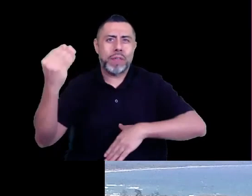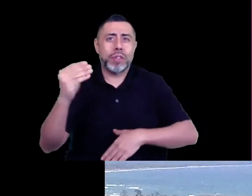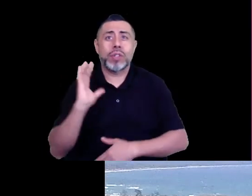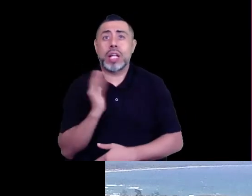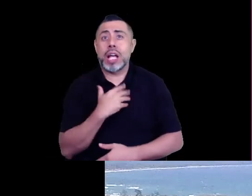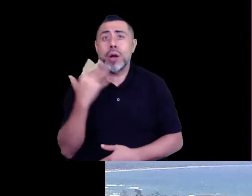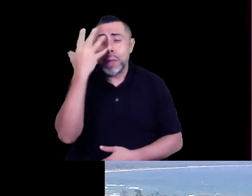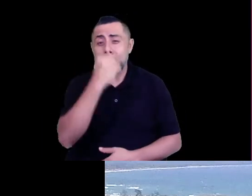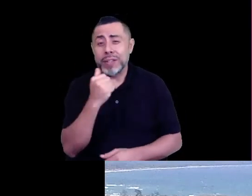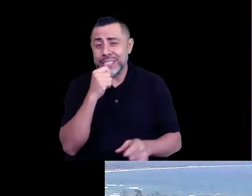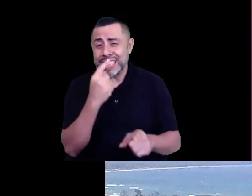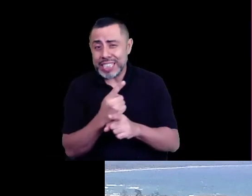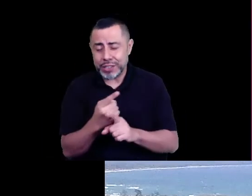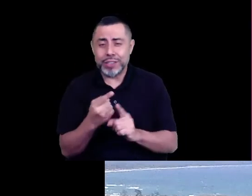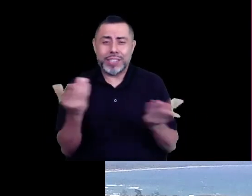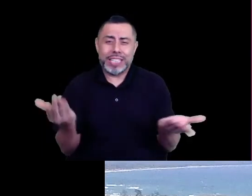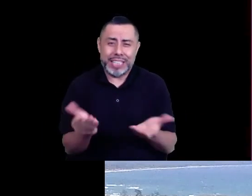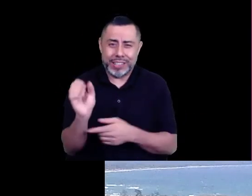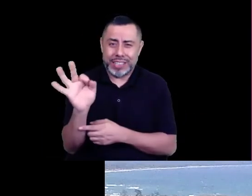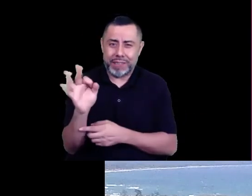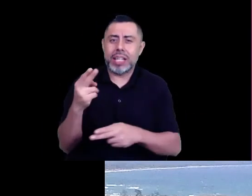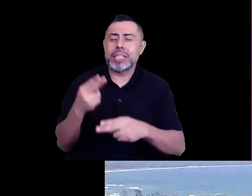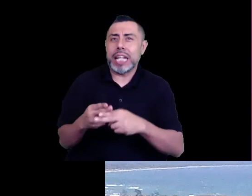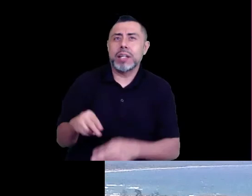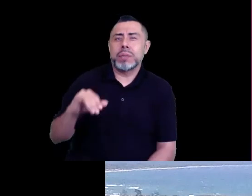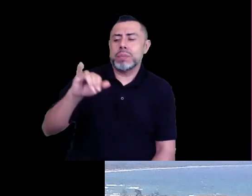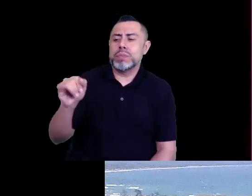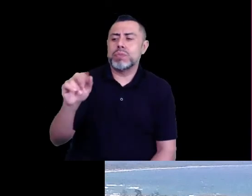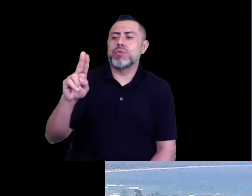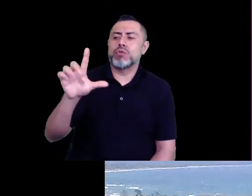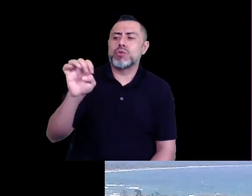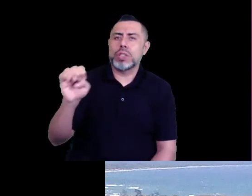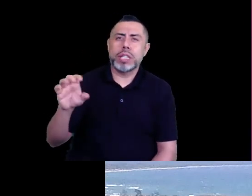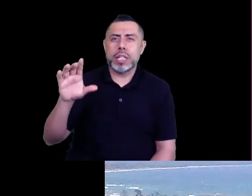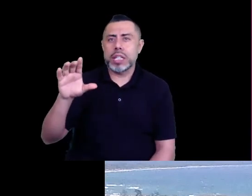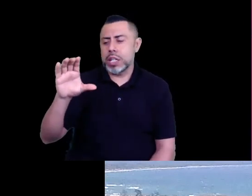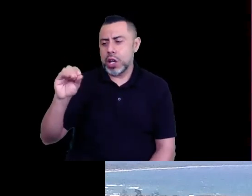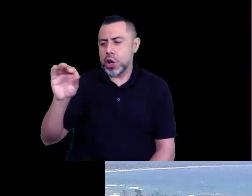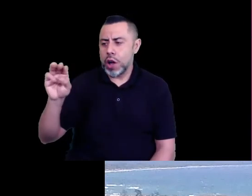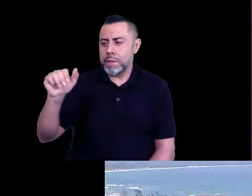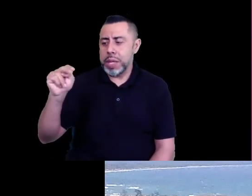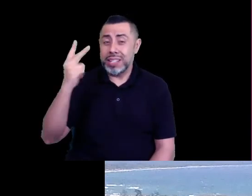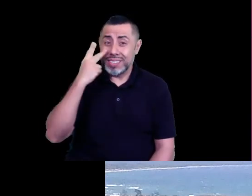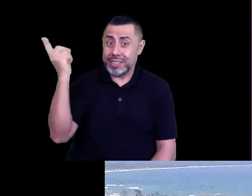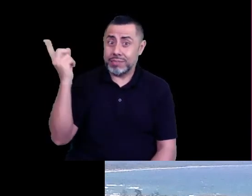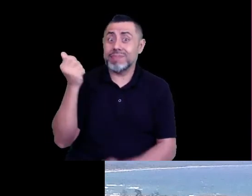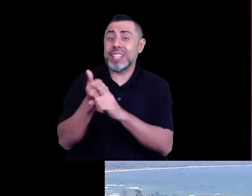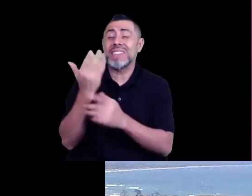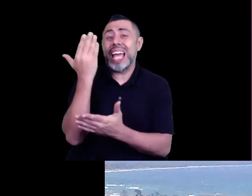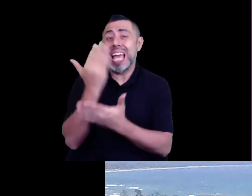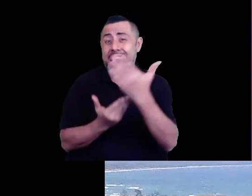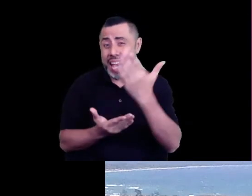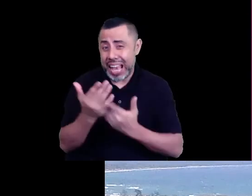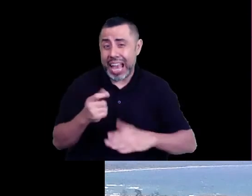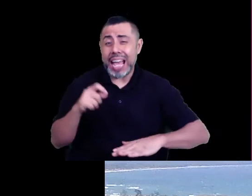hand-stitched this blanket. Look at it here. It's two-sided, and we are going to be giving this